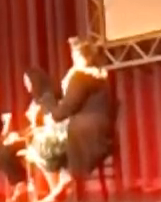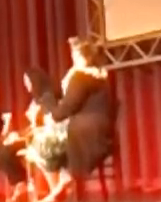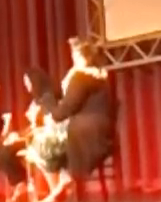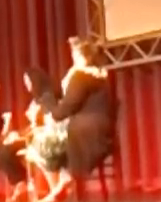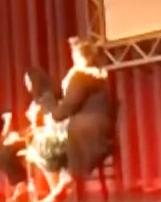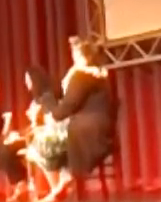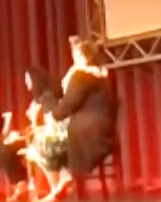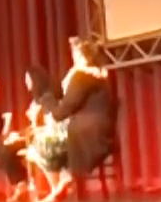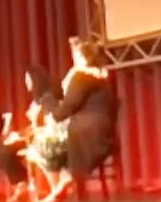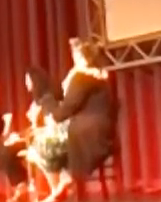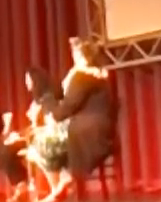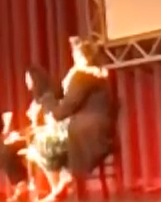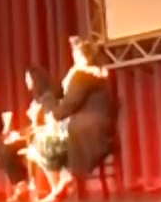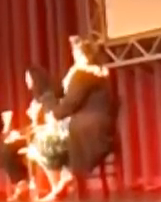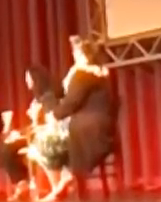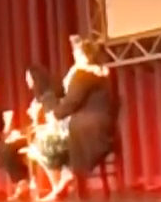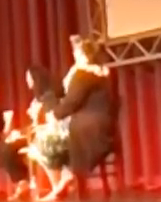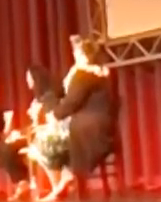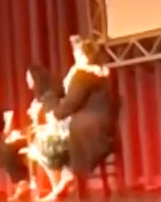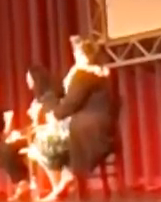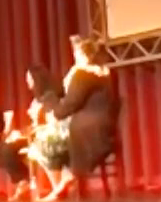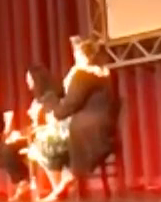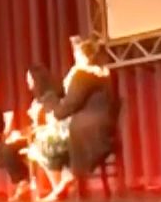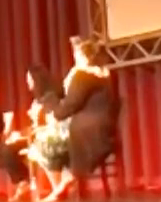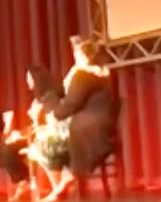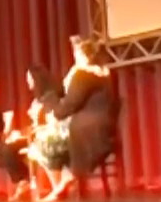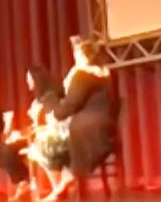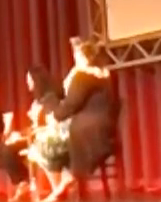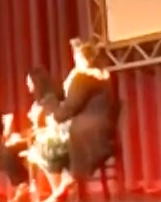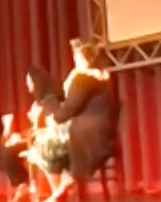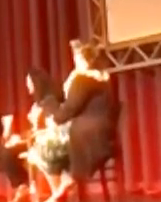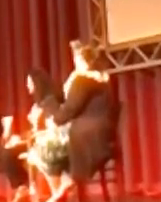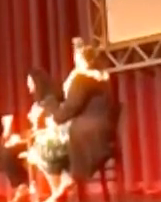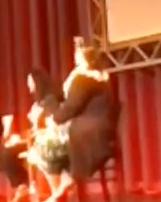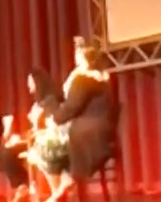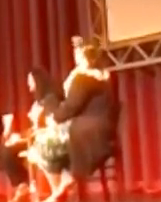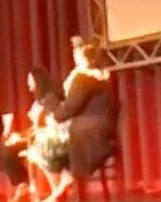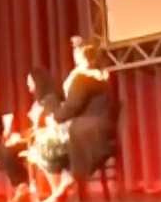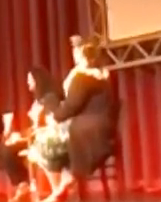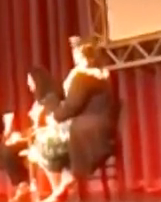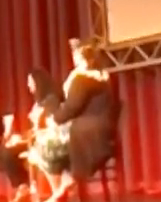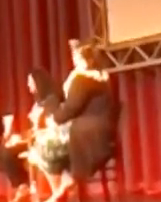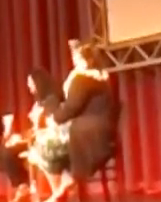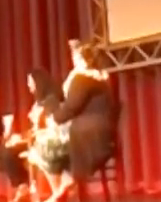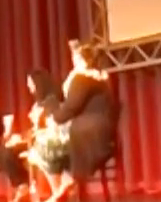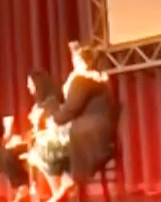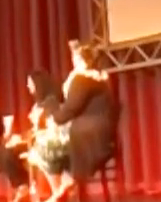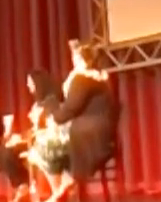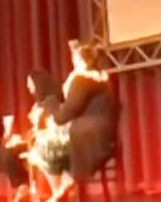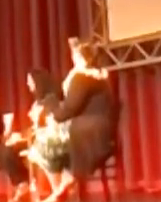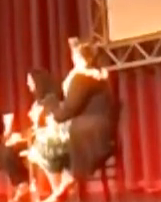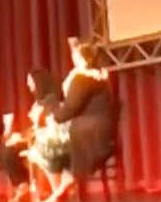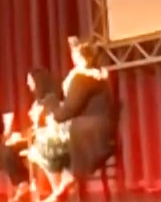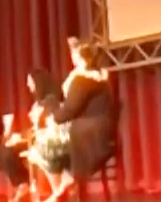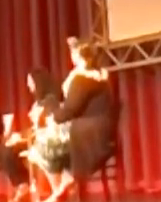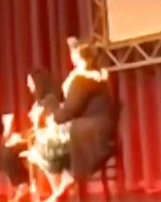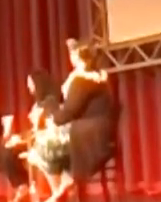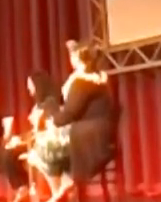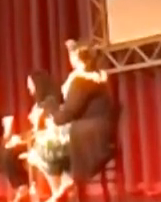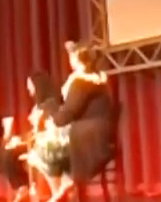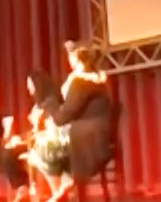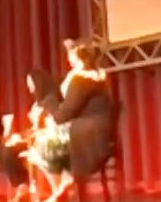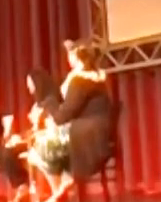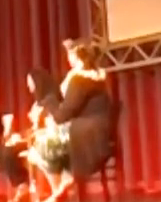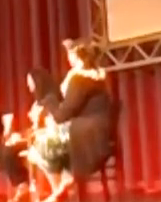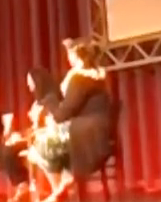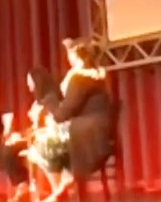called Cutting and Cracking at the Public Theatre Union very soon. So it's